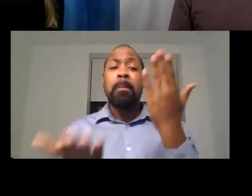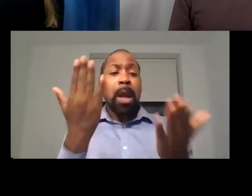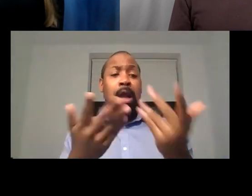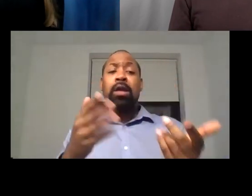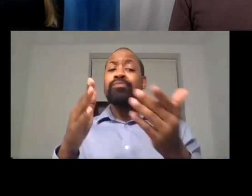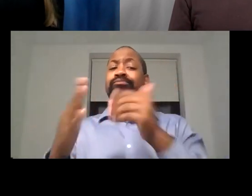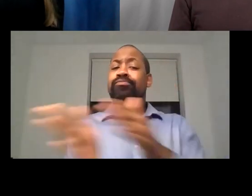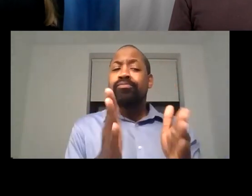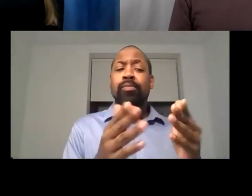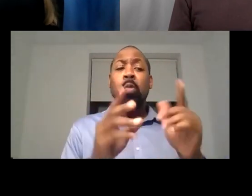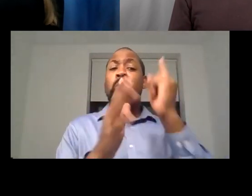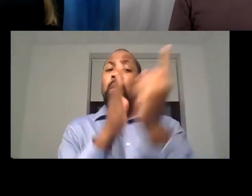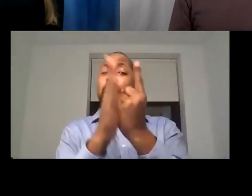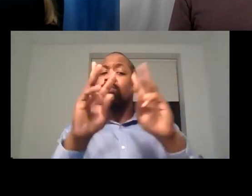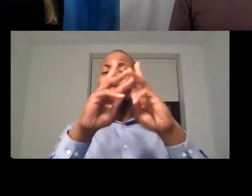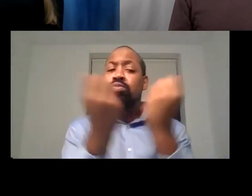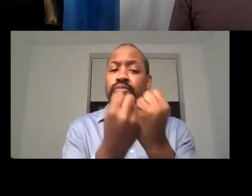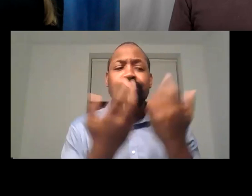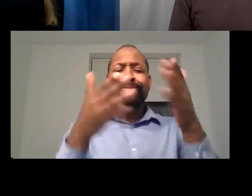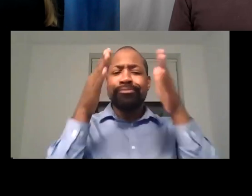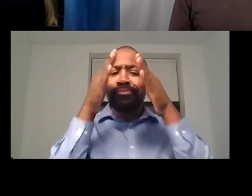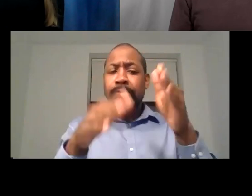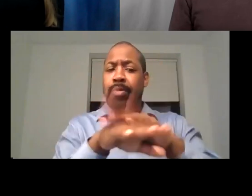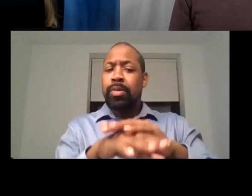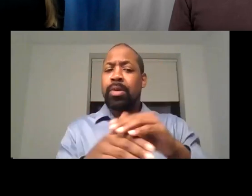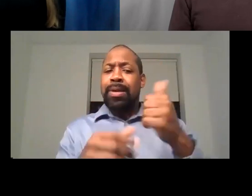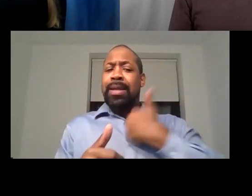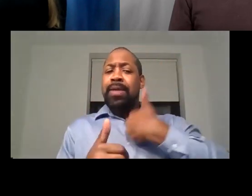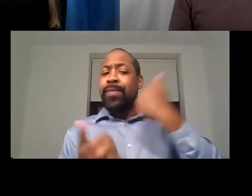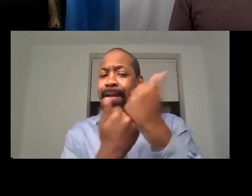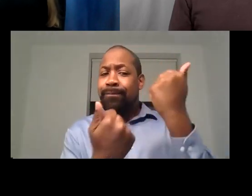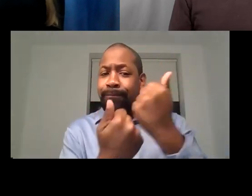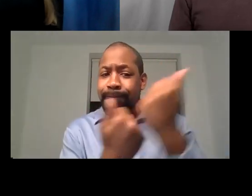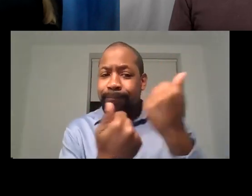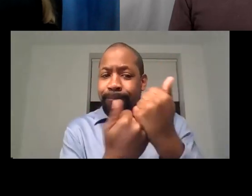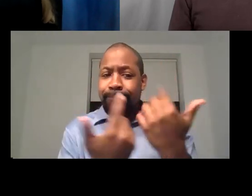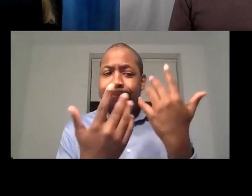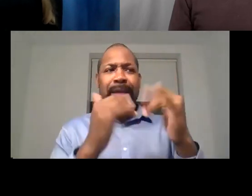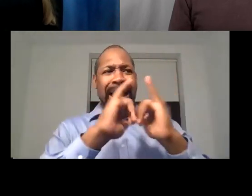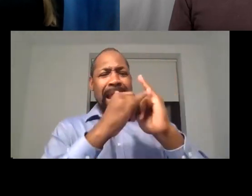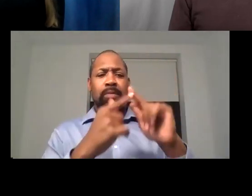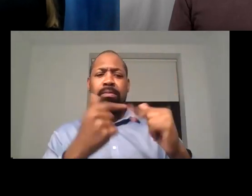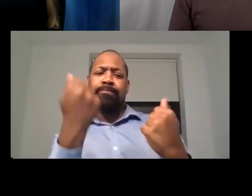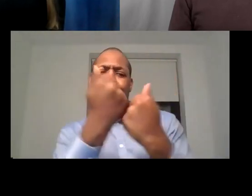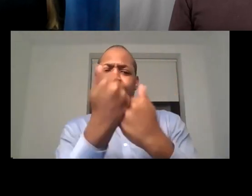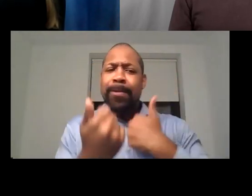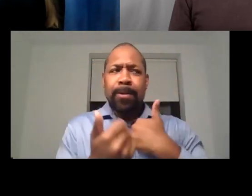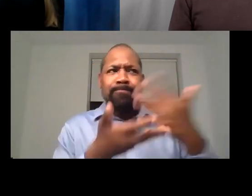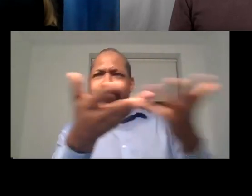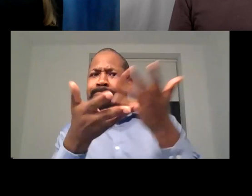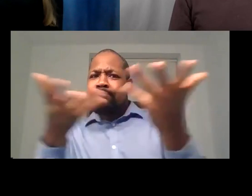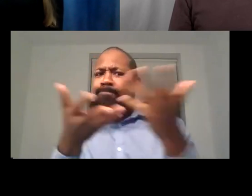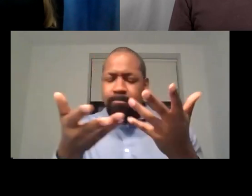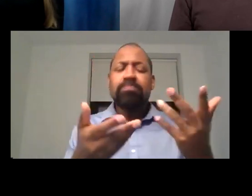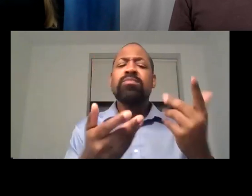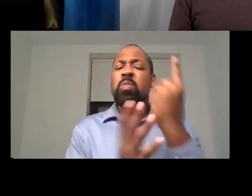together for a meeting and maybe do some 1-hour workshops on advocacy and how